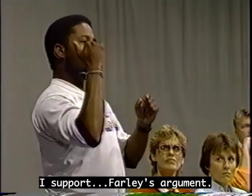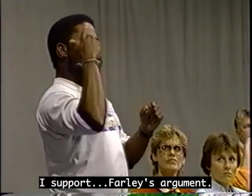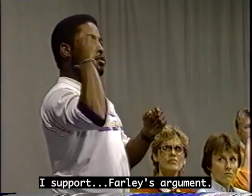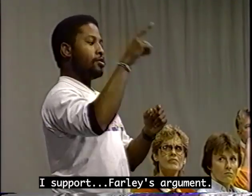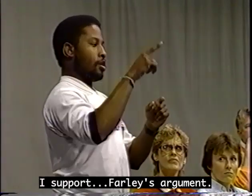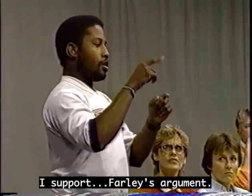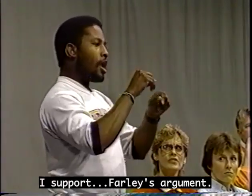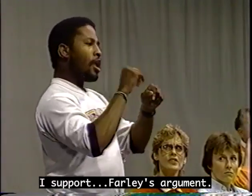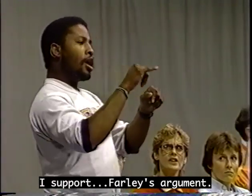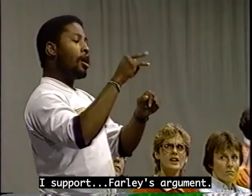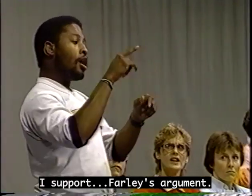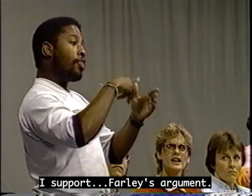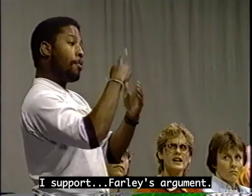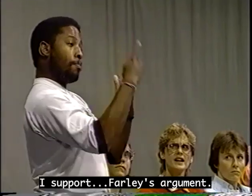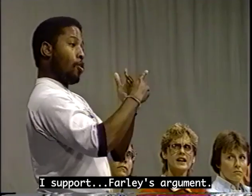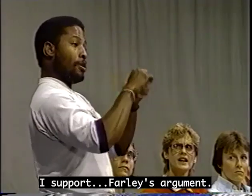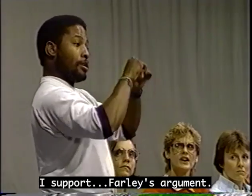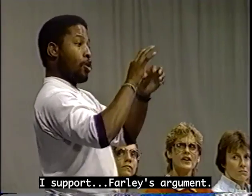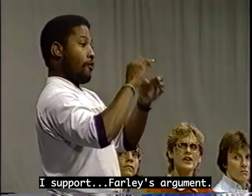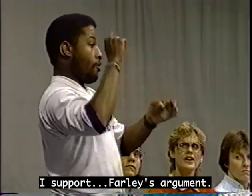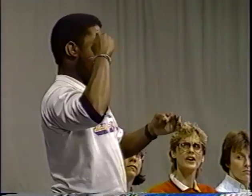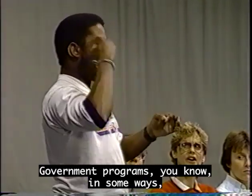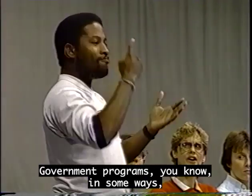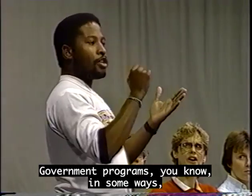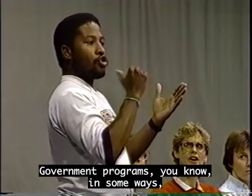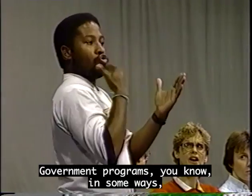I support Farley's argument.